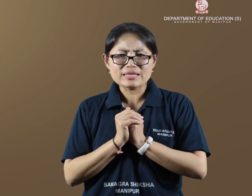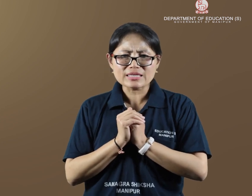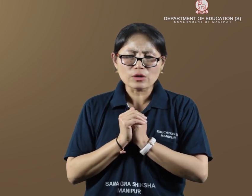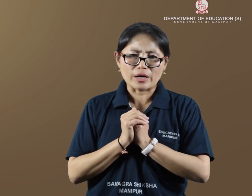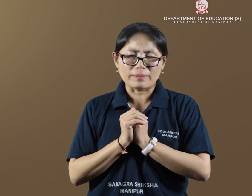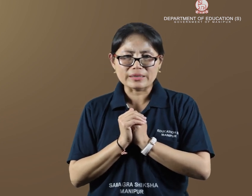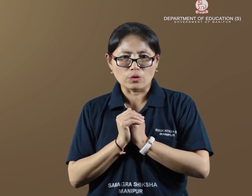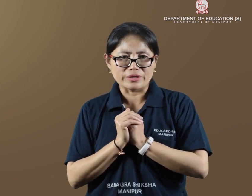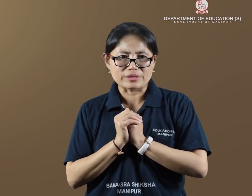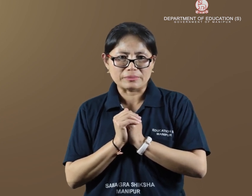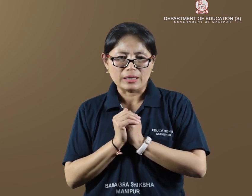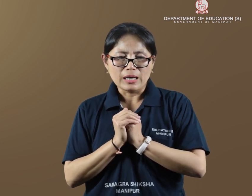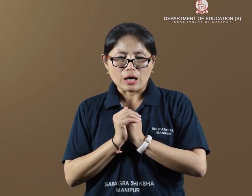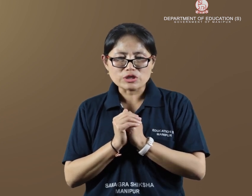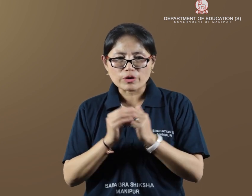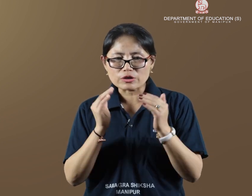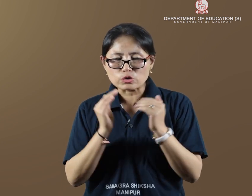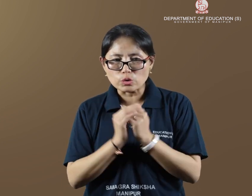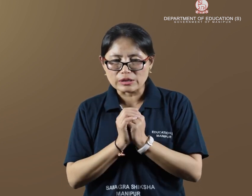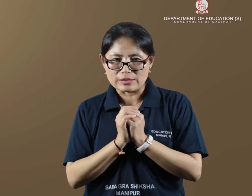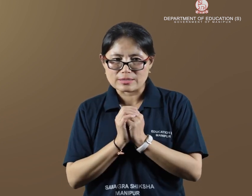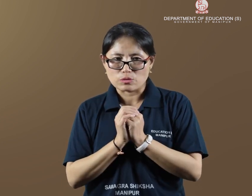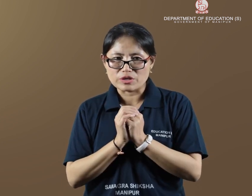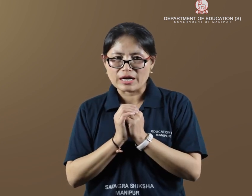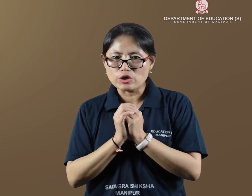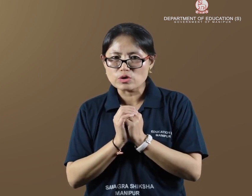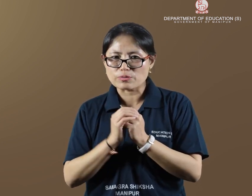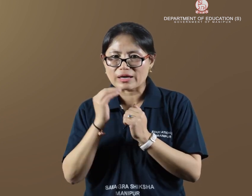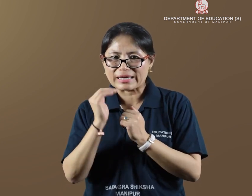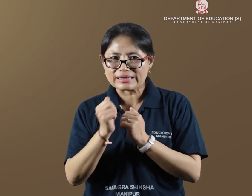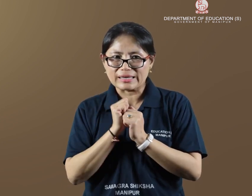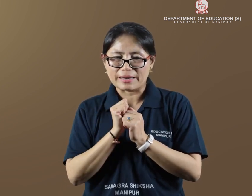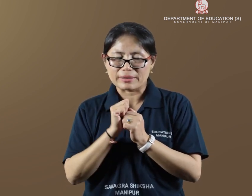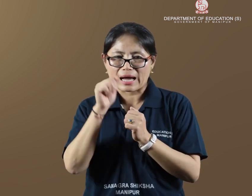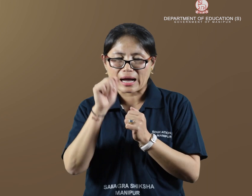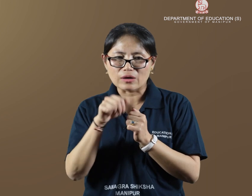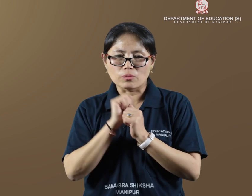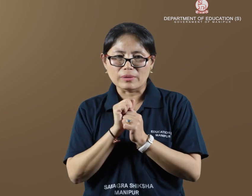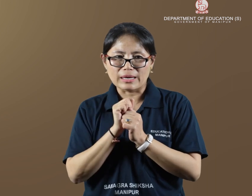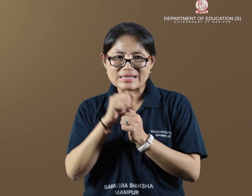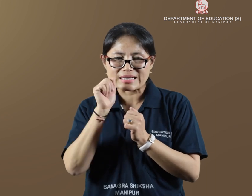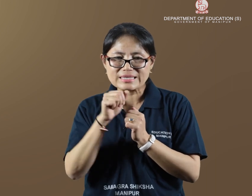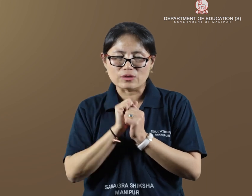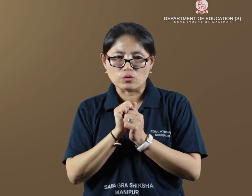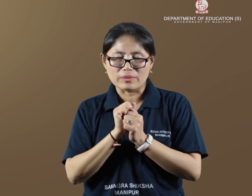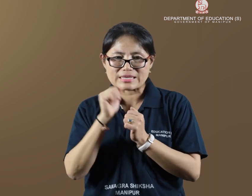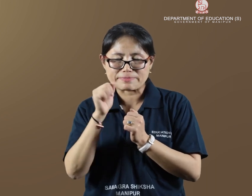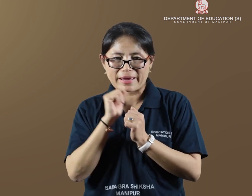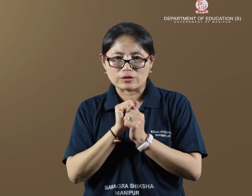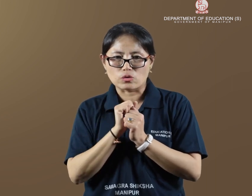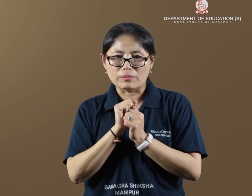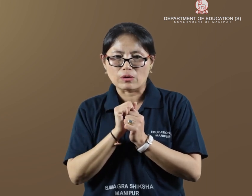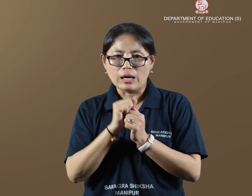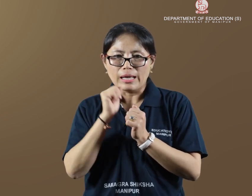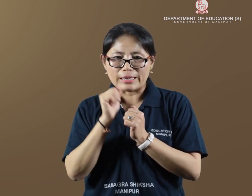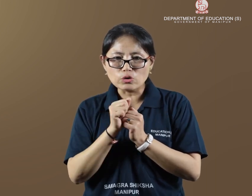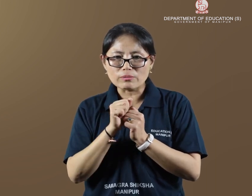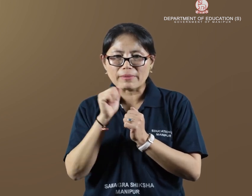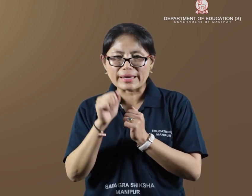sina loira ba di loi dri ba how ze khoina tools which are used for cutting hai ba thang gumba singjang gumba spade gumba ko adu gumba maya